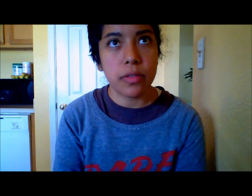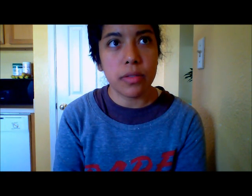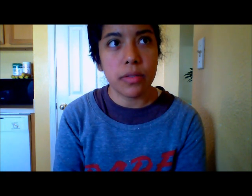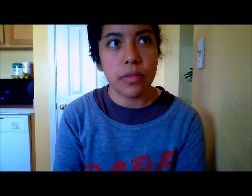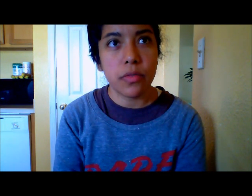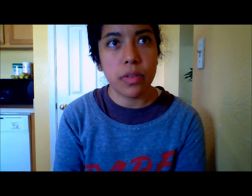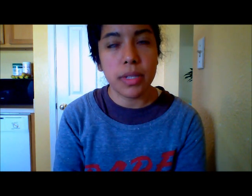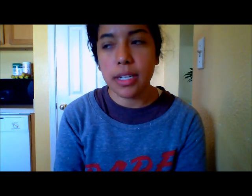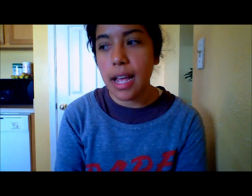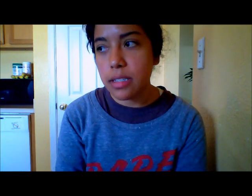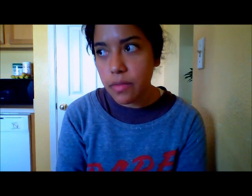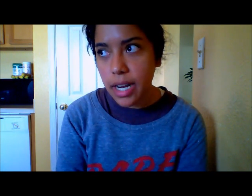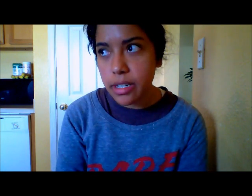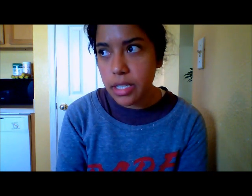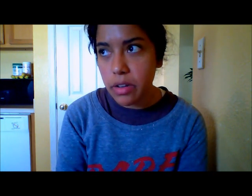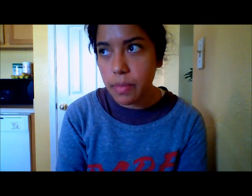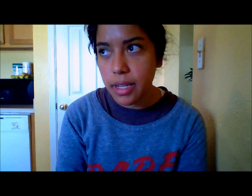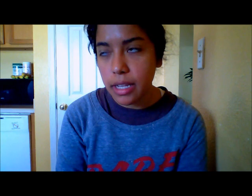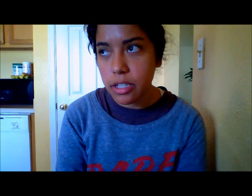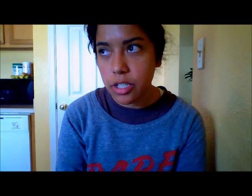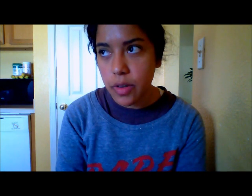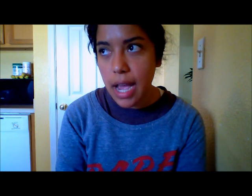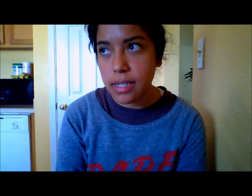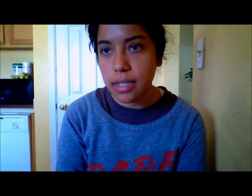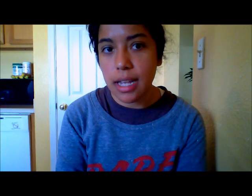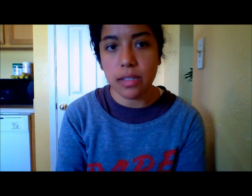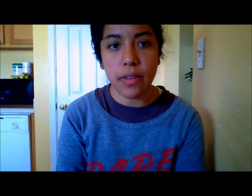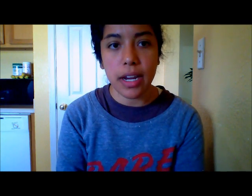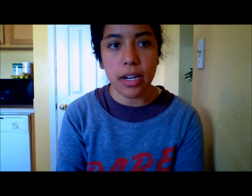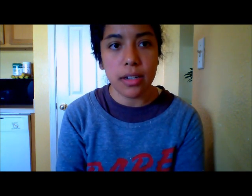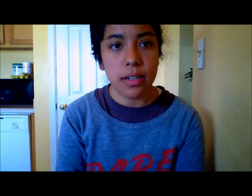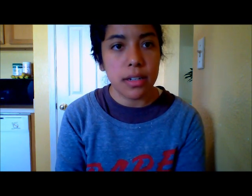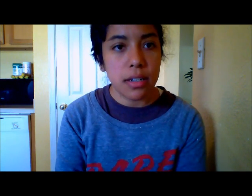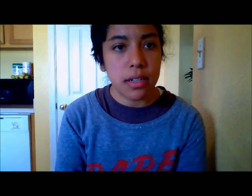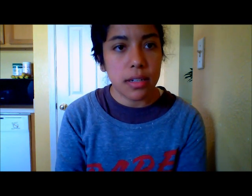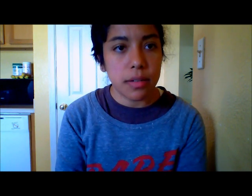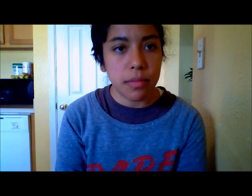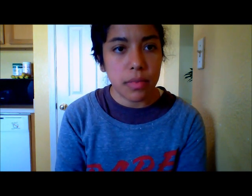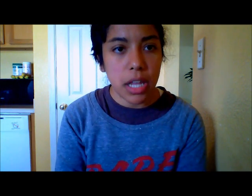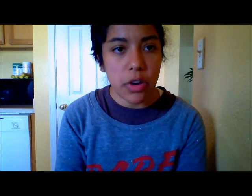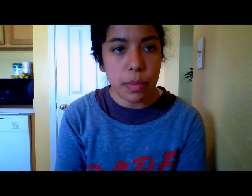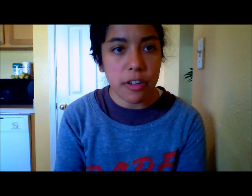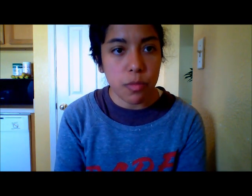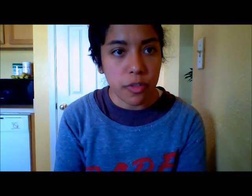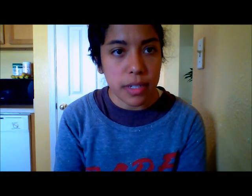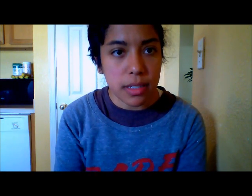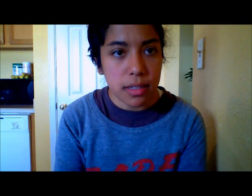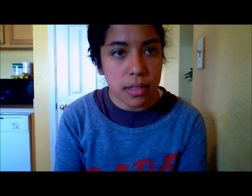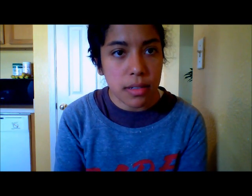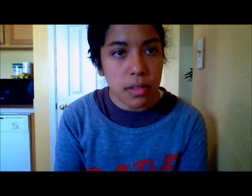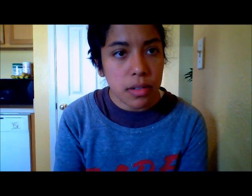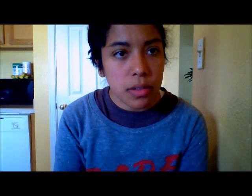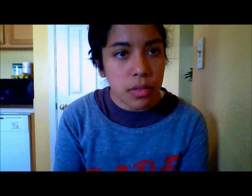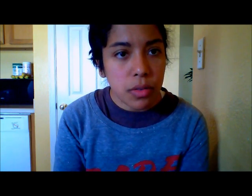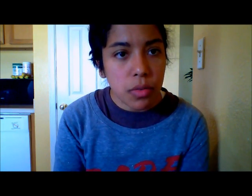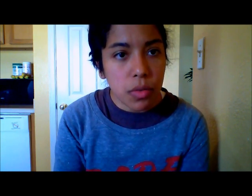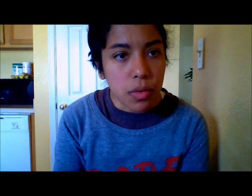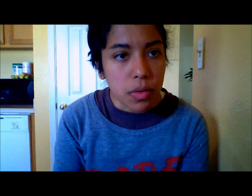So from the classifiers, that would be like the two-hand classifier. That would be a movement.